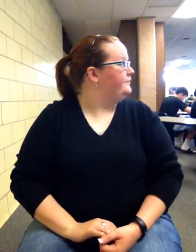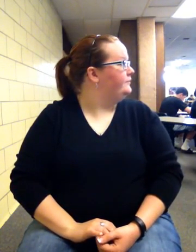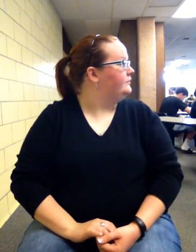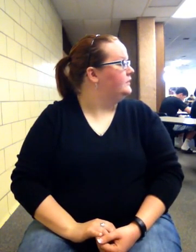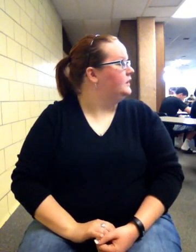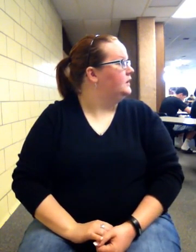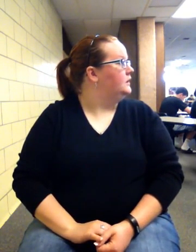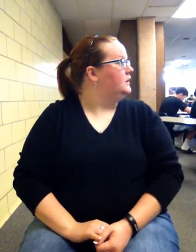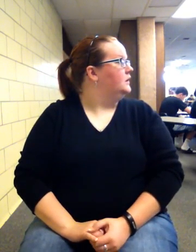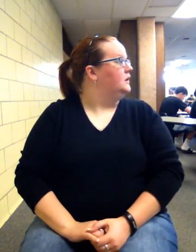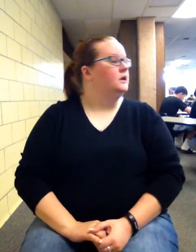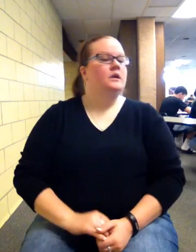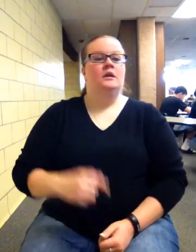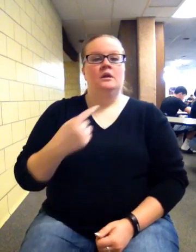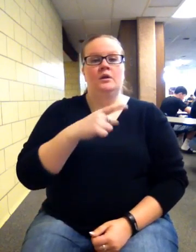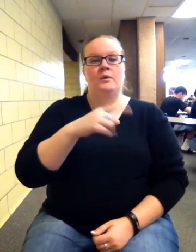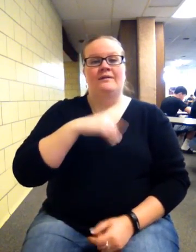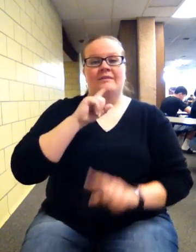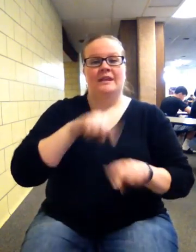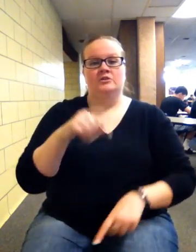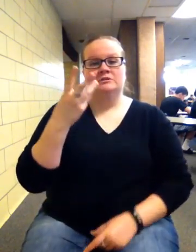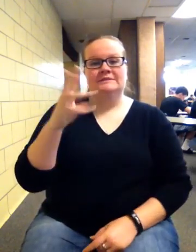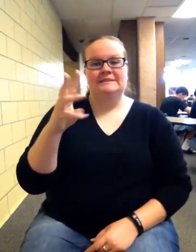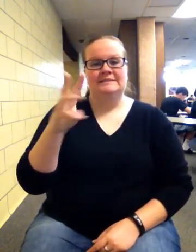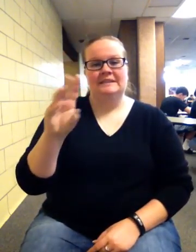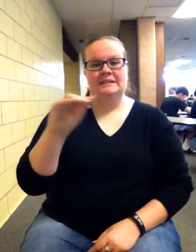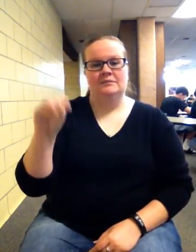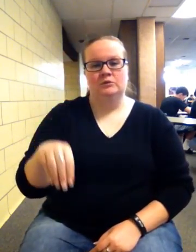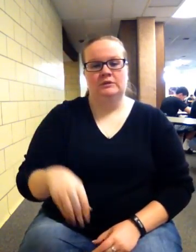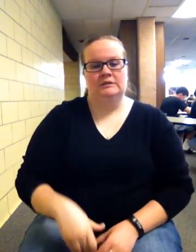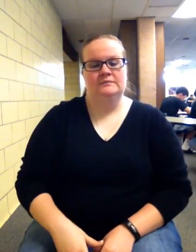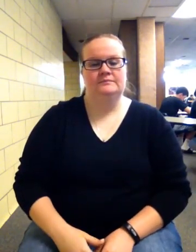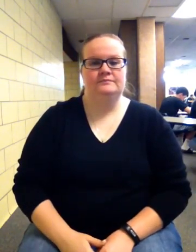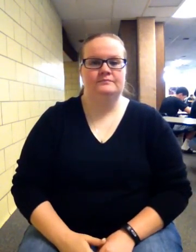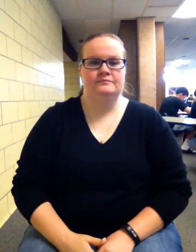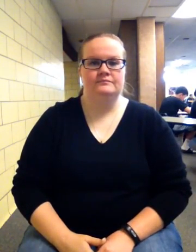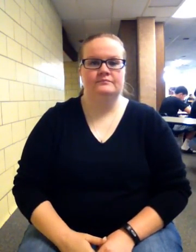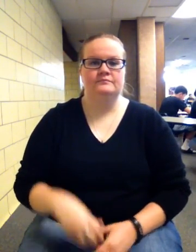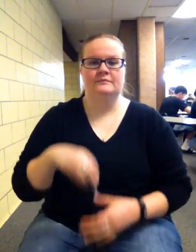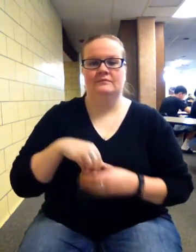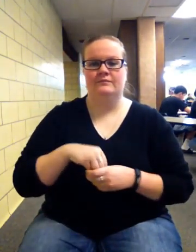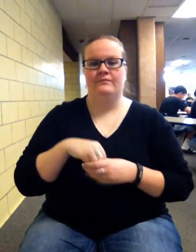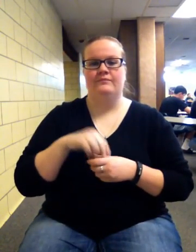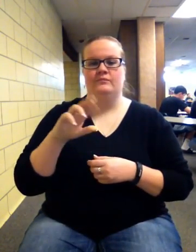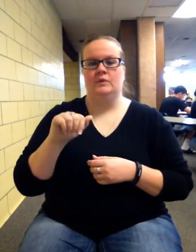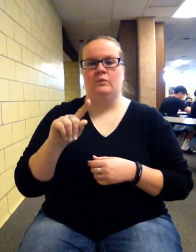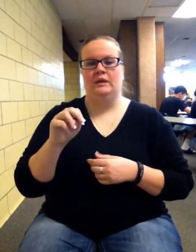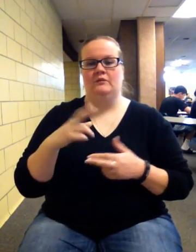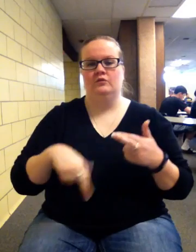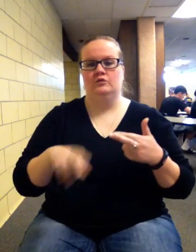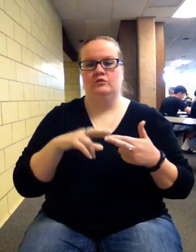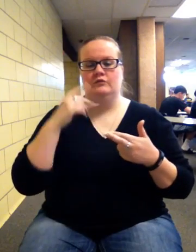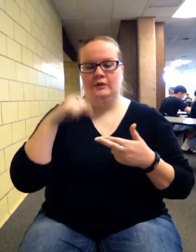So here we get the answer of 16%. So the internal rate of return for this project is 16%.